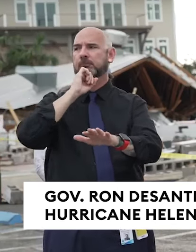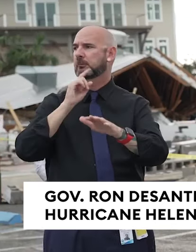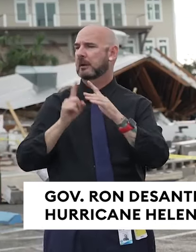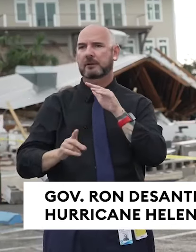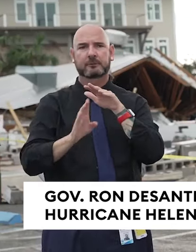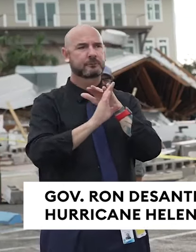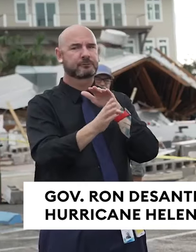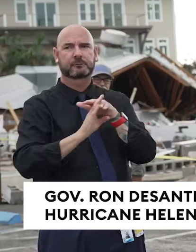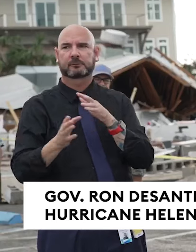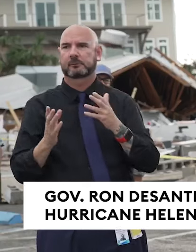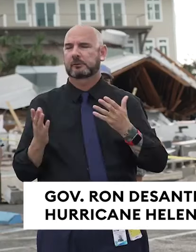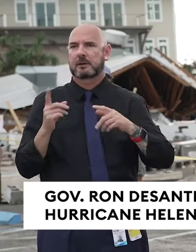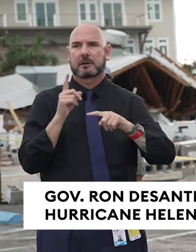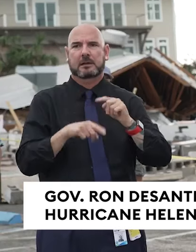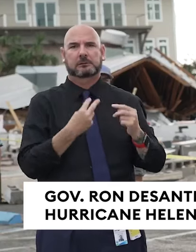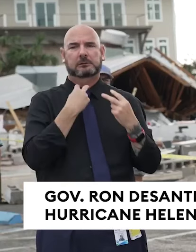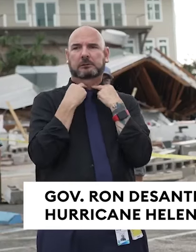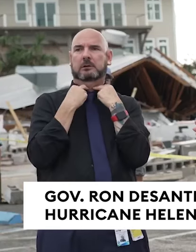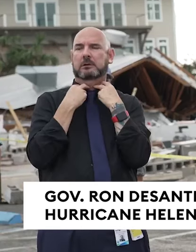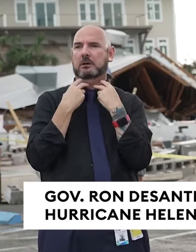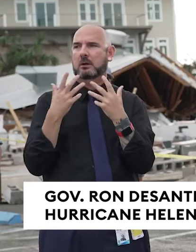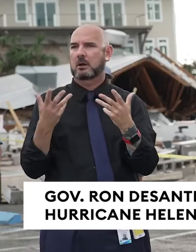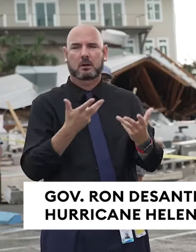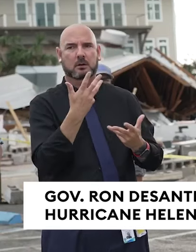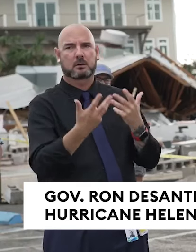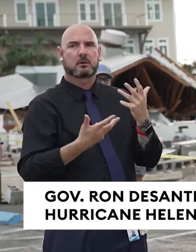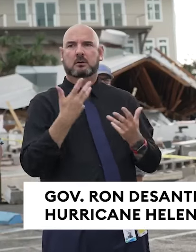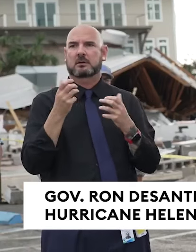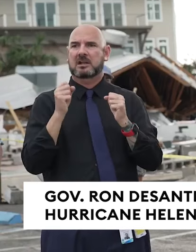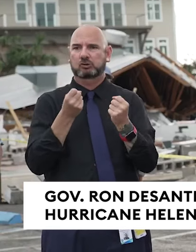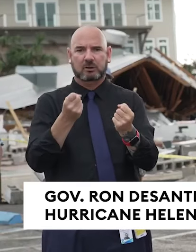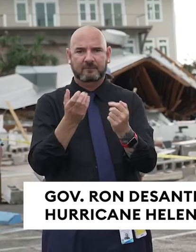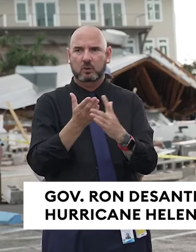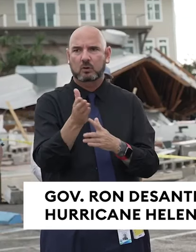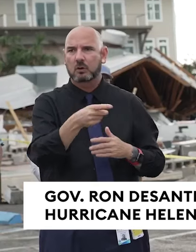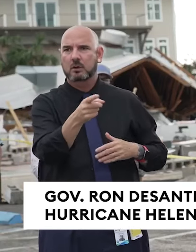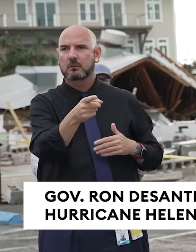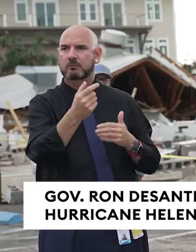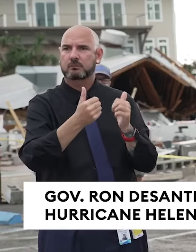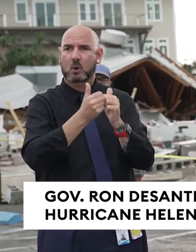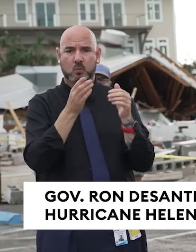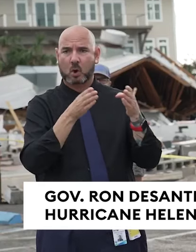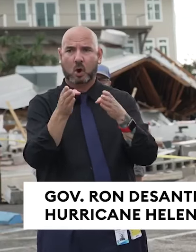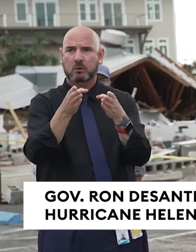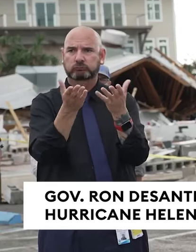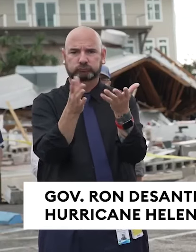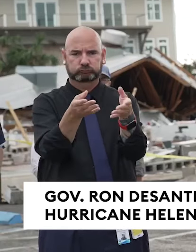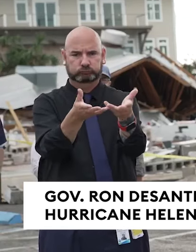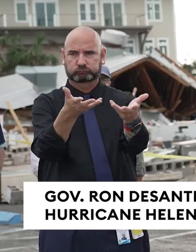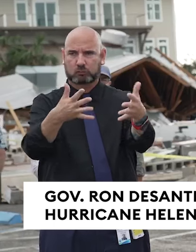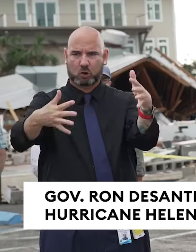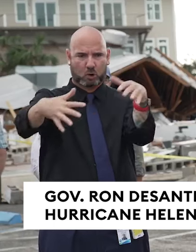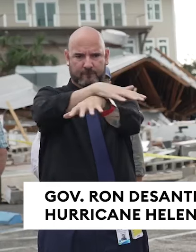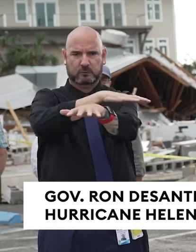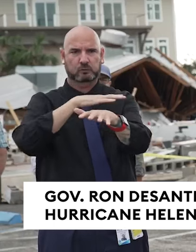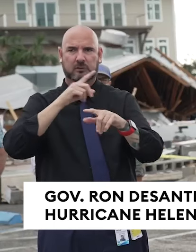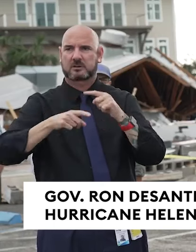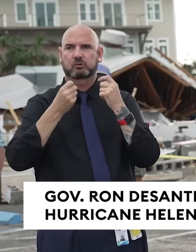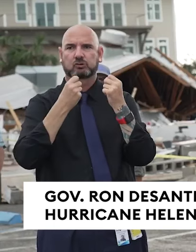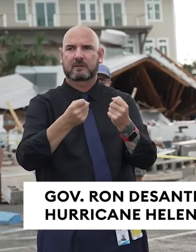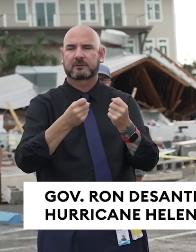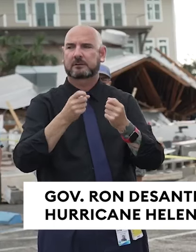You can't just drive cars in. Most of the roads are impassable and people need relief. And so that's something that